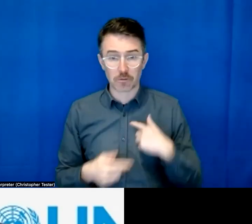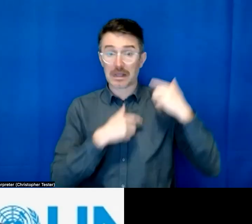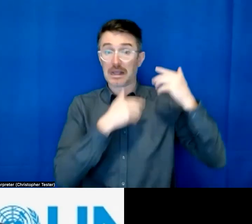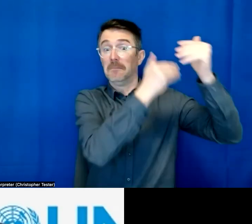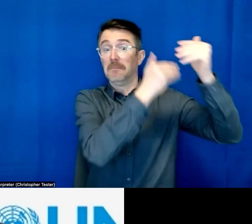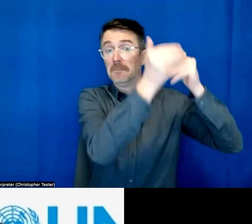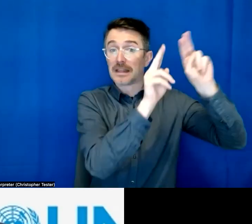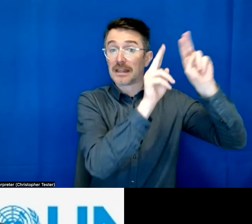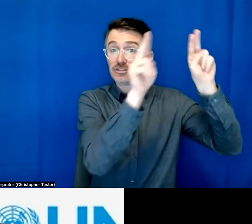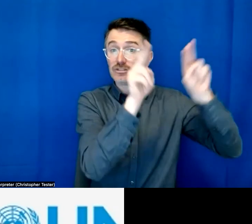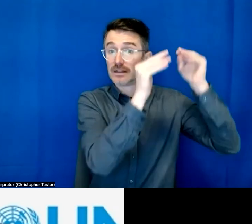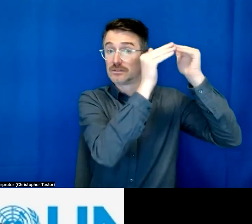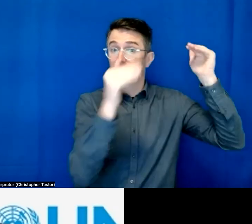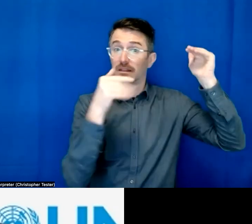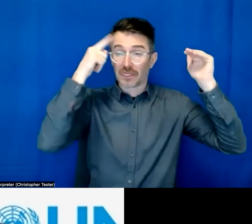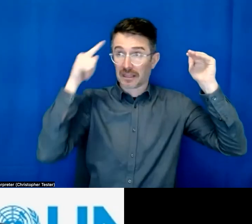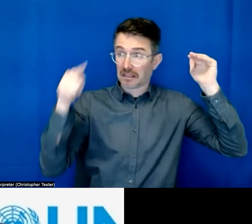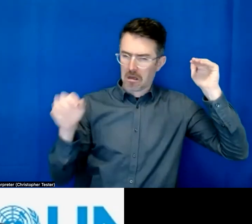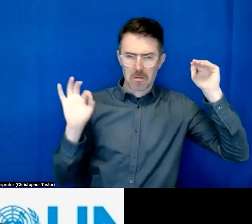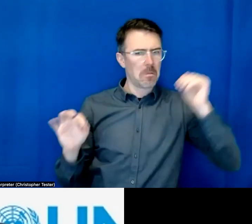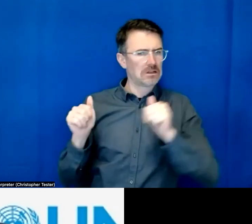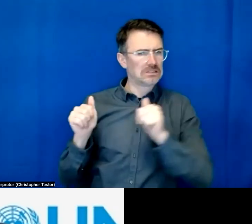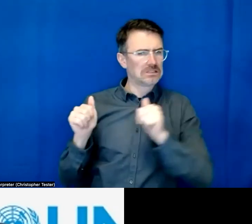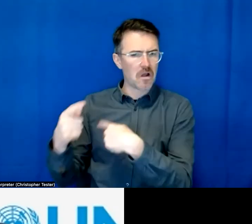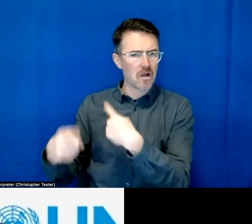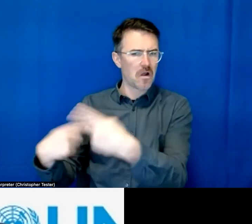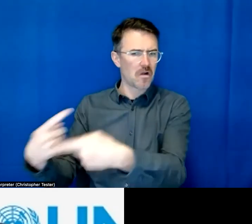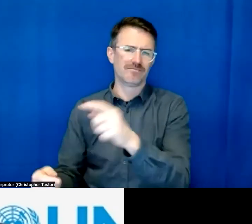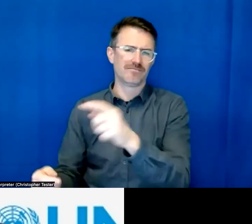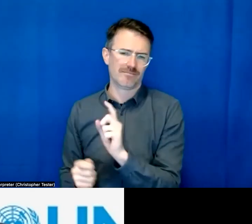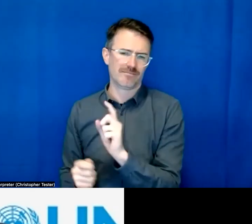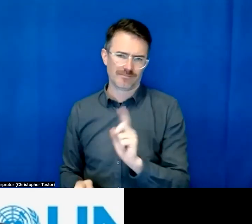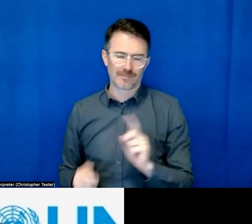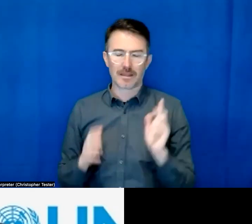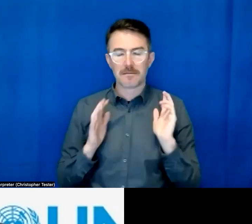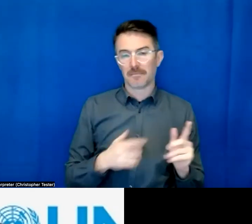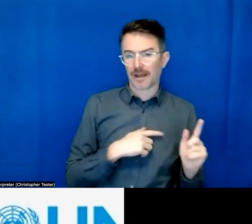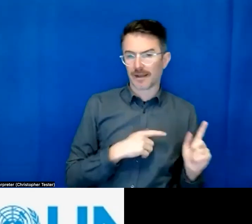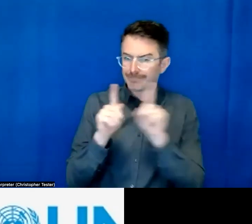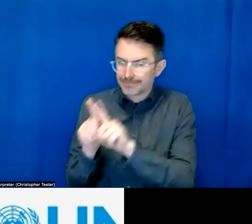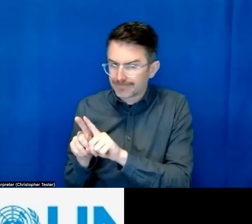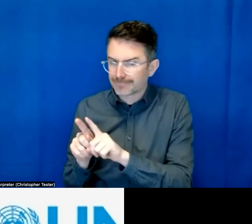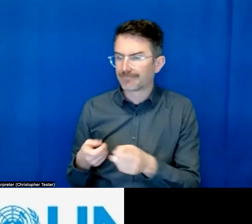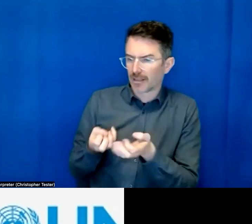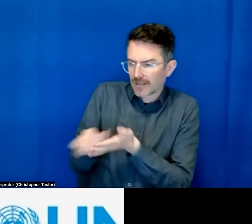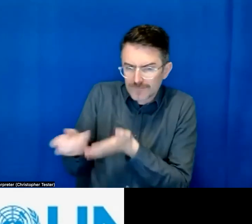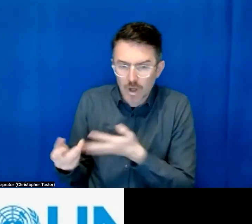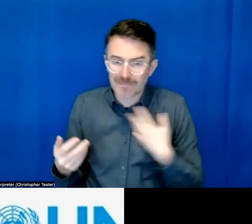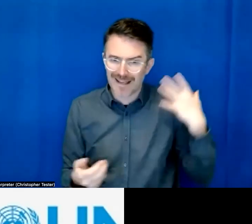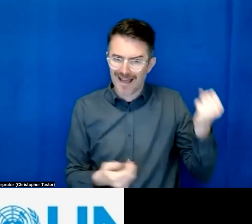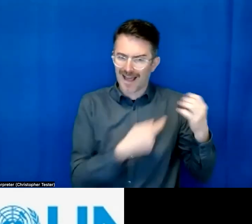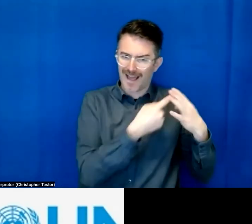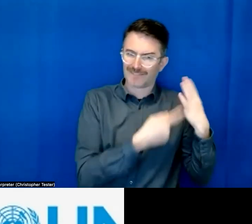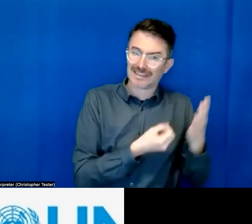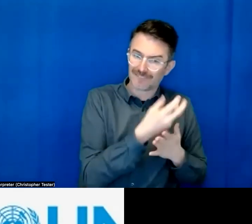for mentorship. We are twinning exercise across organization, north and south, south and south. And